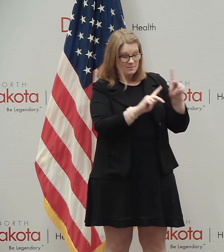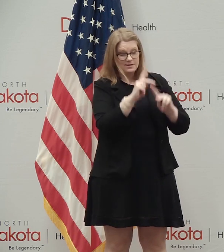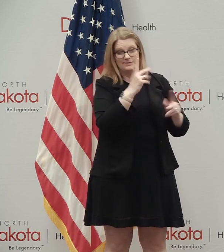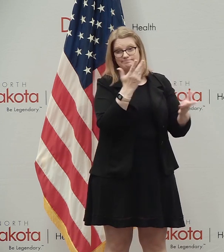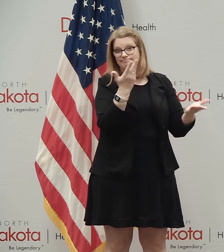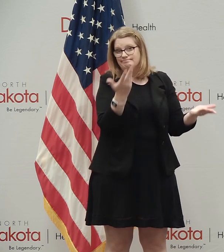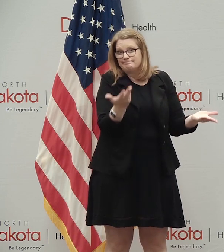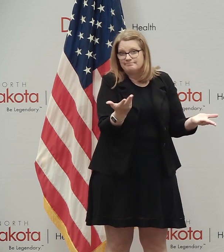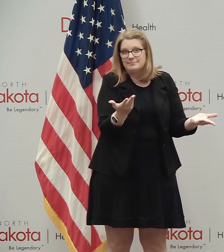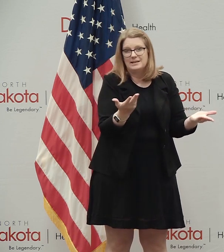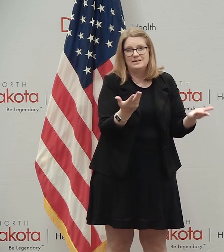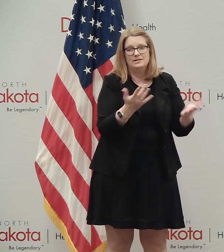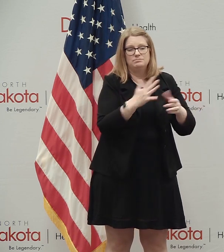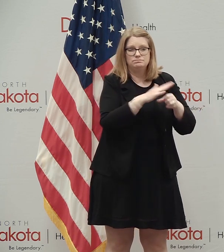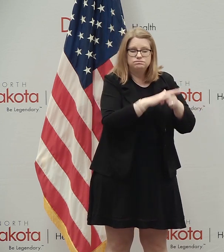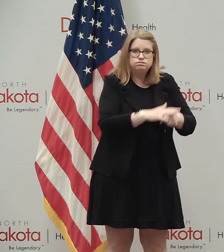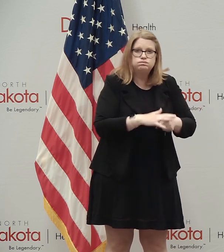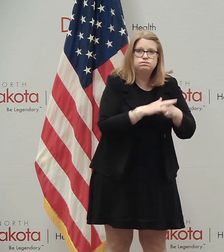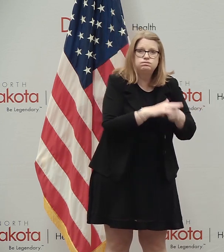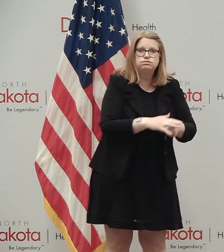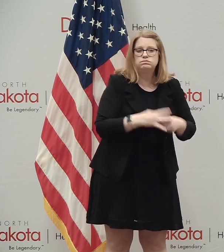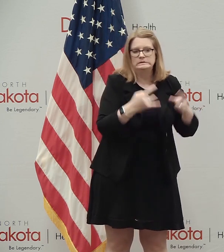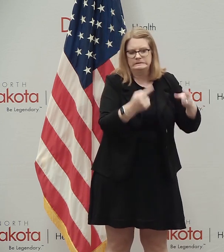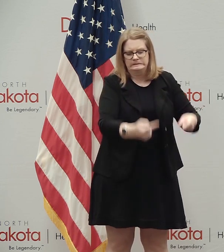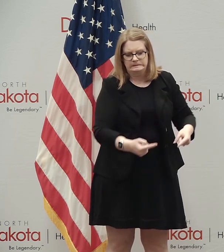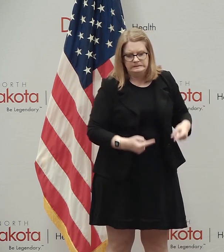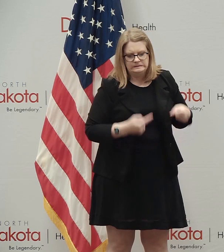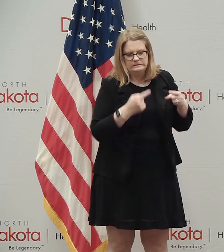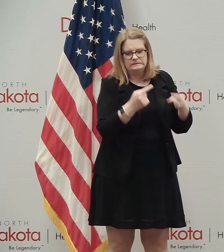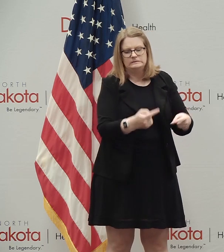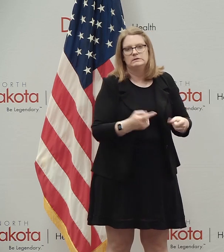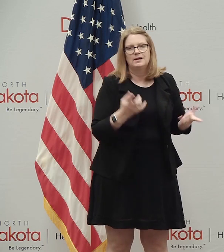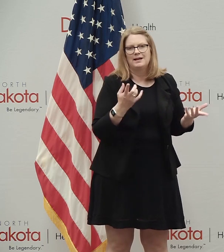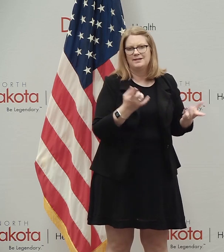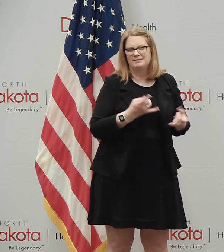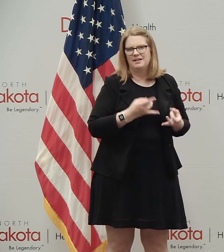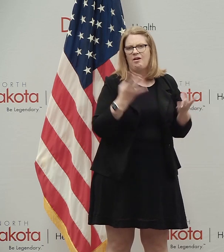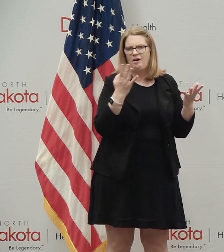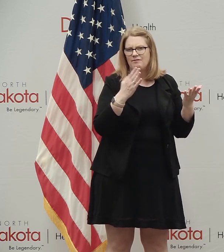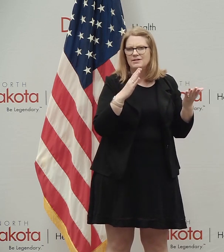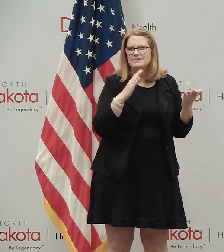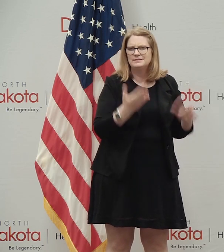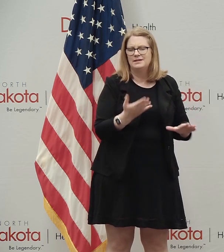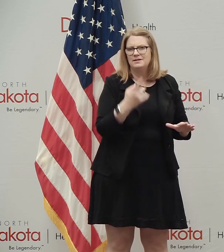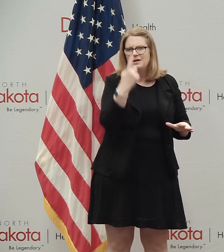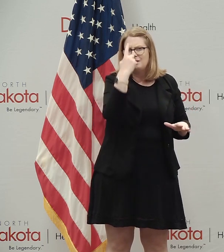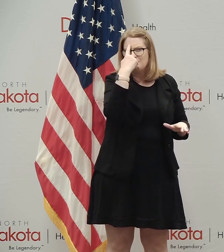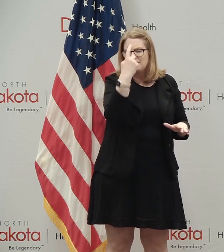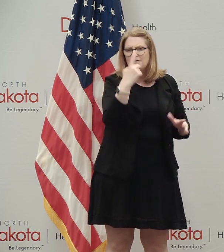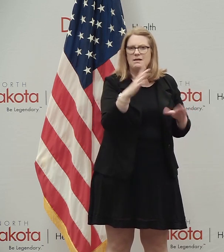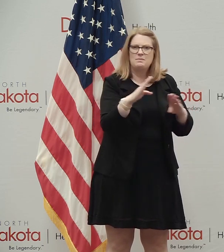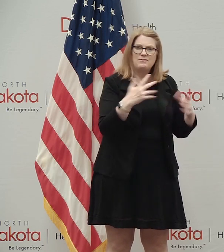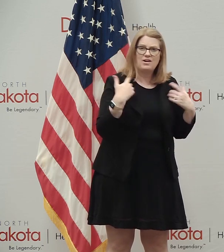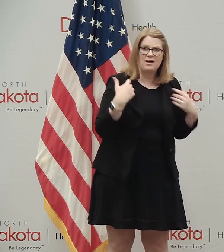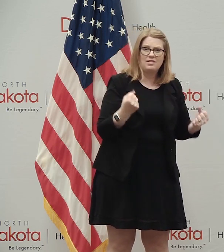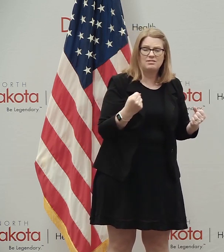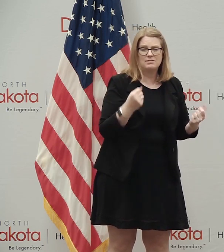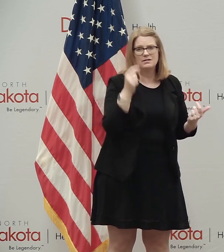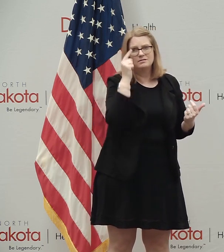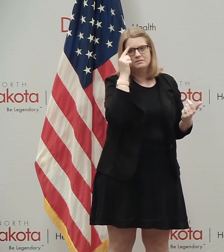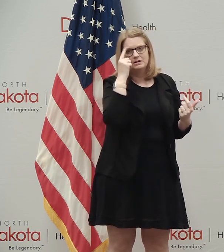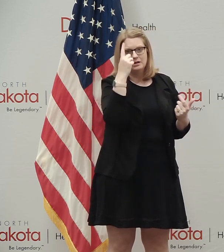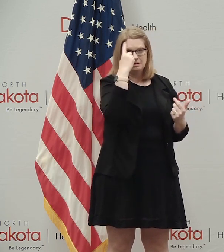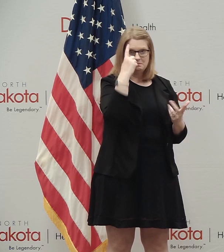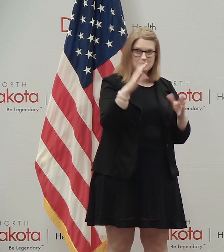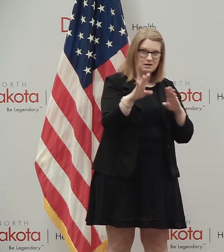the stresses and strains and sometimes the deadly aspects of mental and behavioral health, because mental and behavioral health